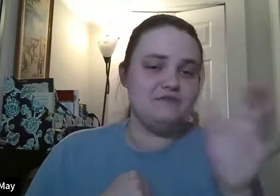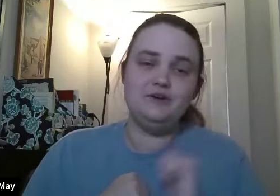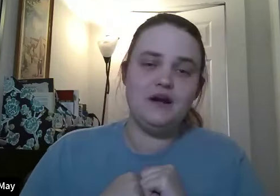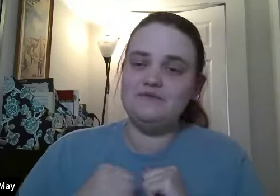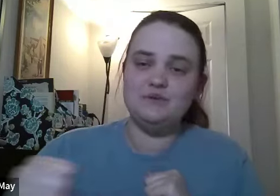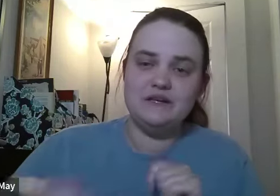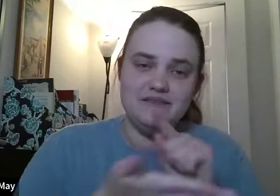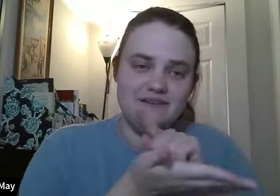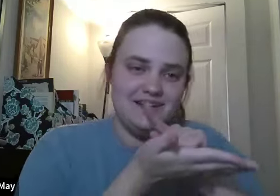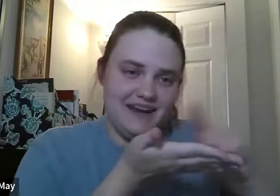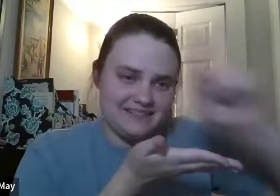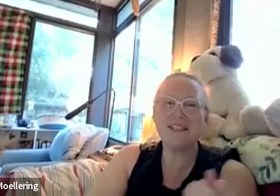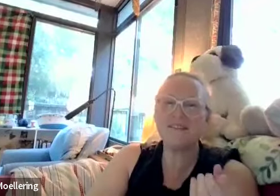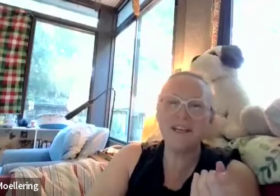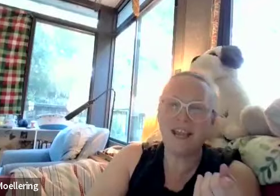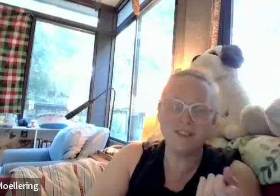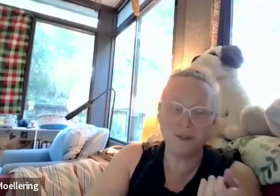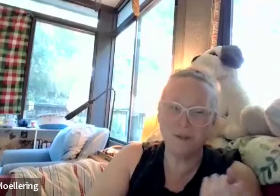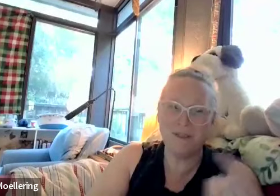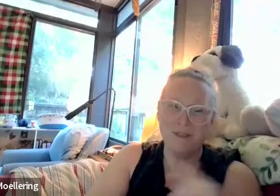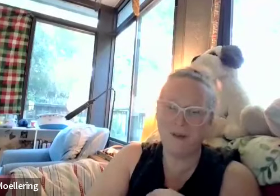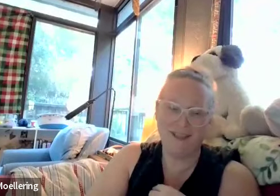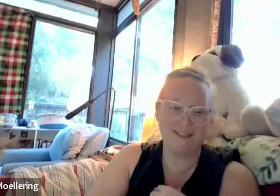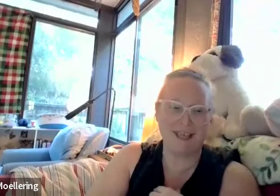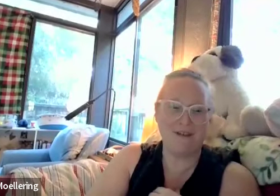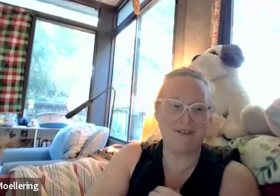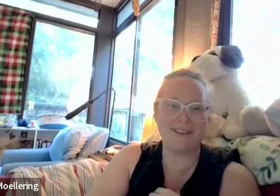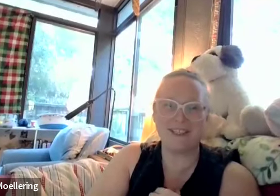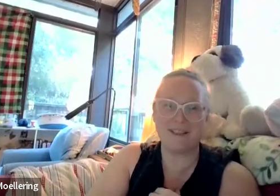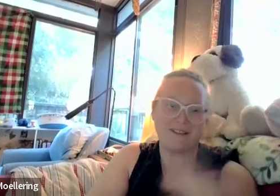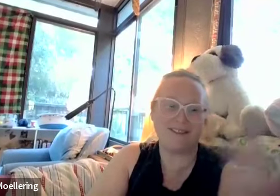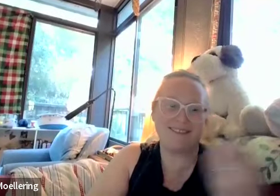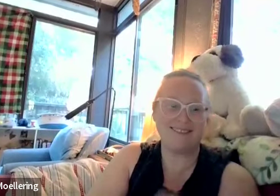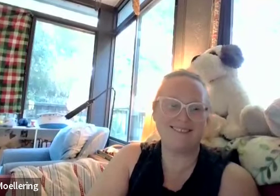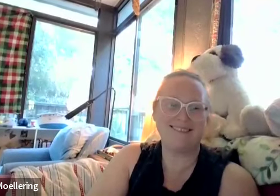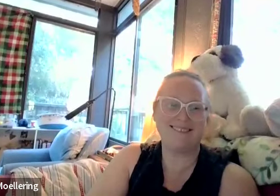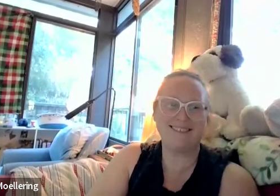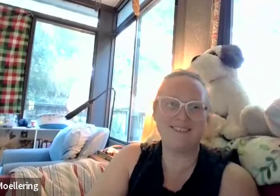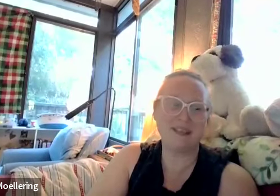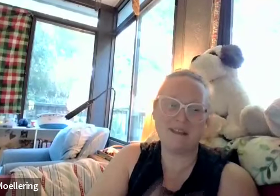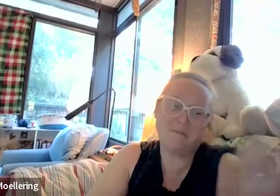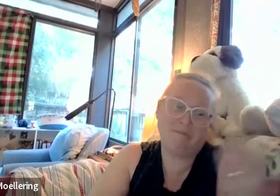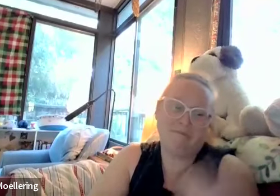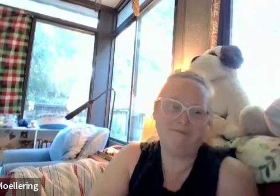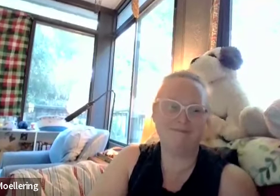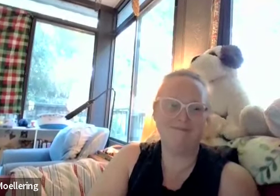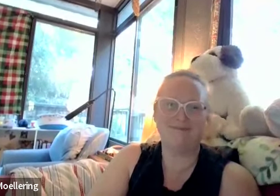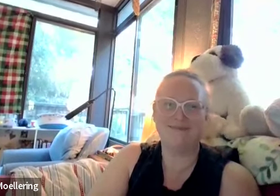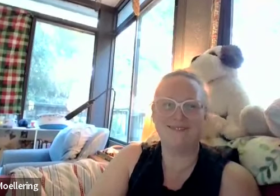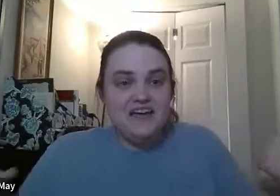you're comfortable with. It does look very natural when you do it. So like it looks like it